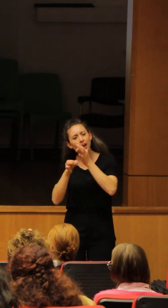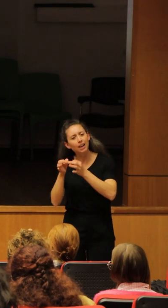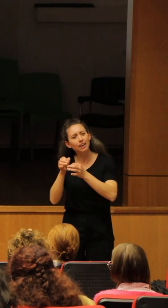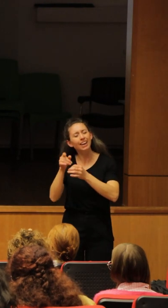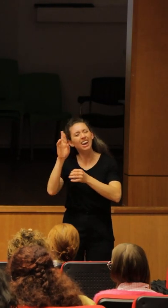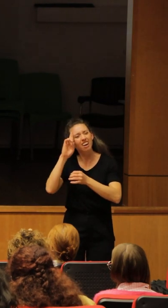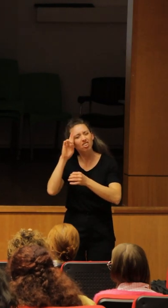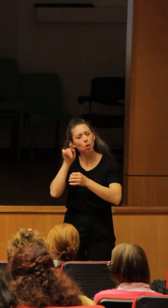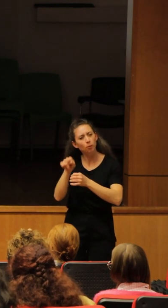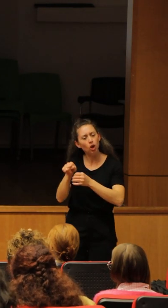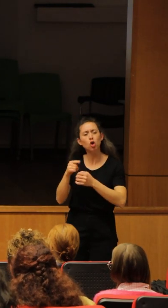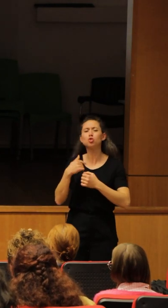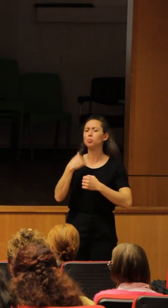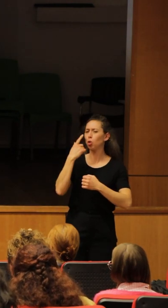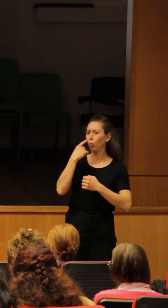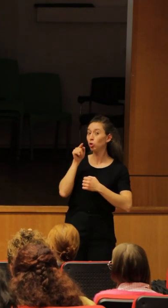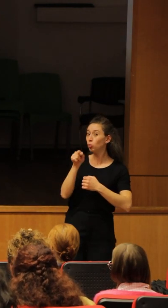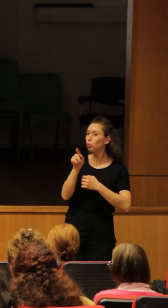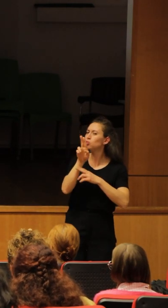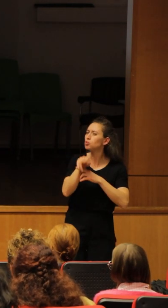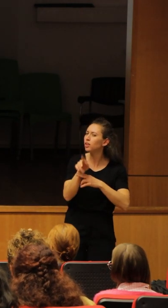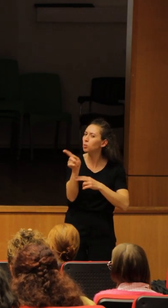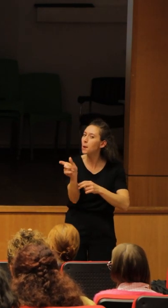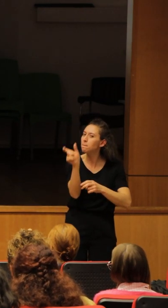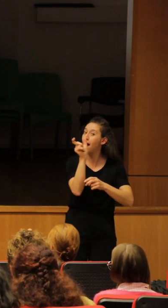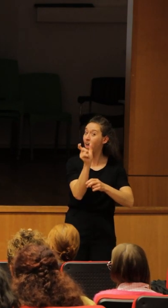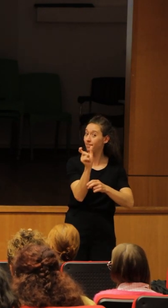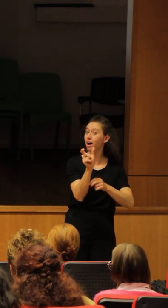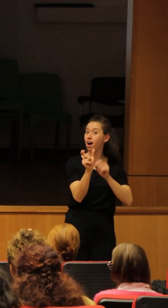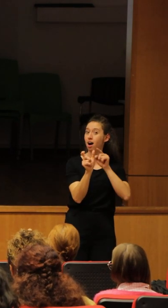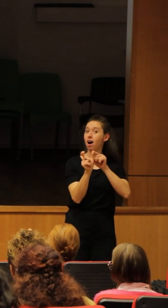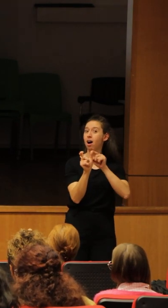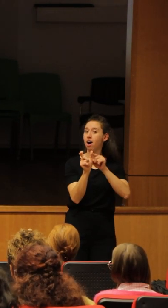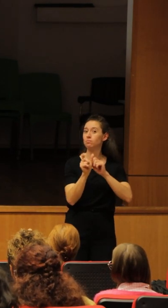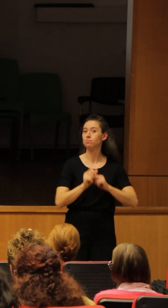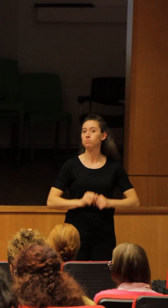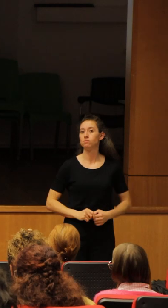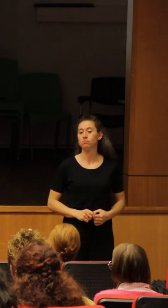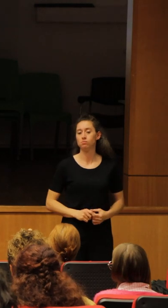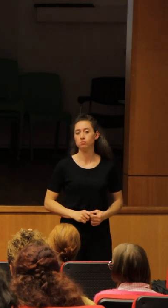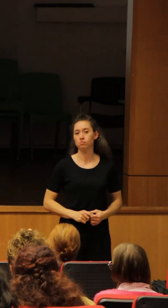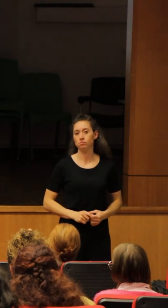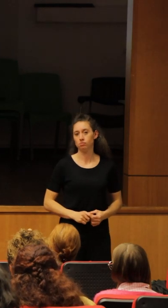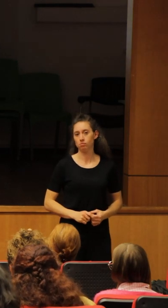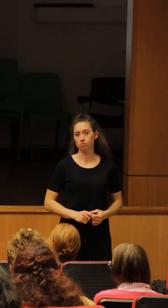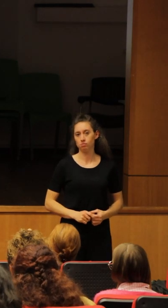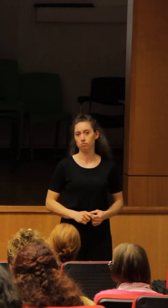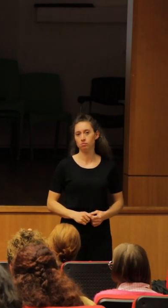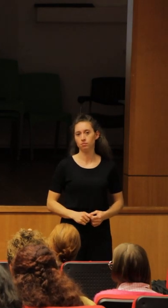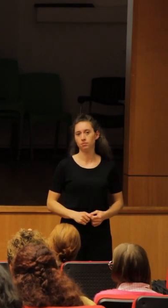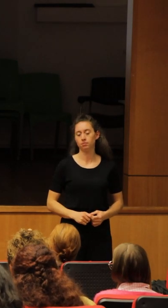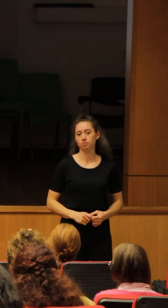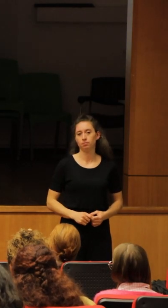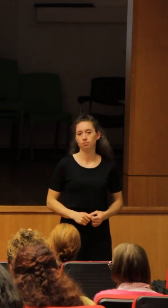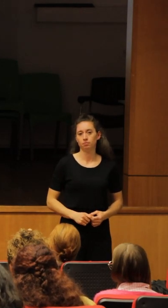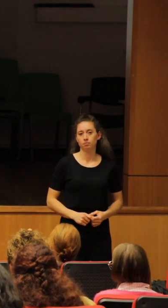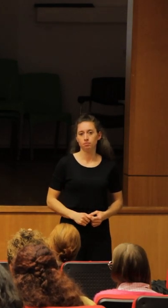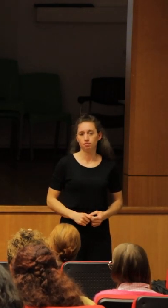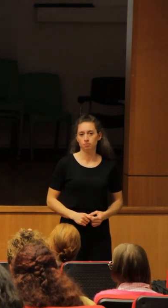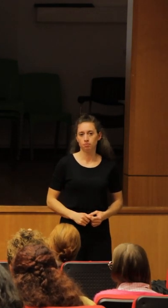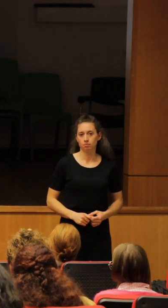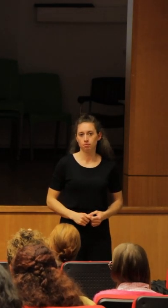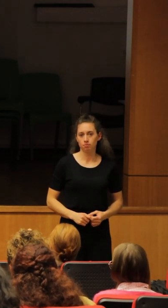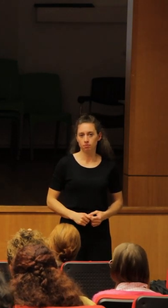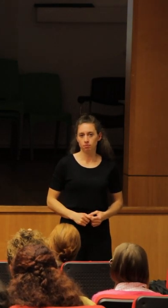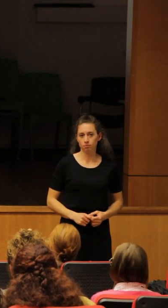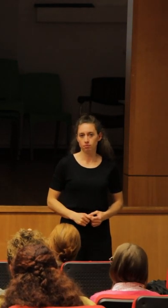vos dijiste esta palabra, usaste esta palabra. So it sounds like if I'm right that you kind of stuck